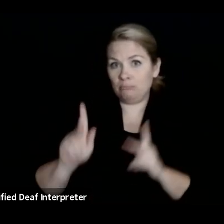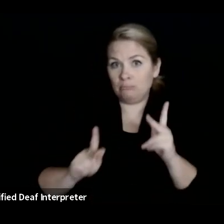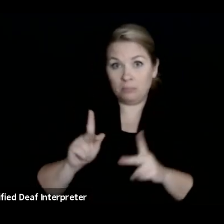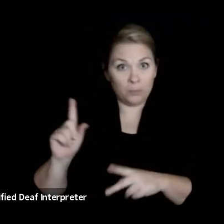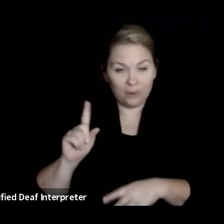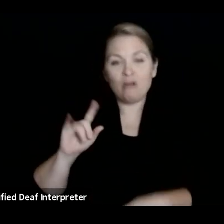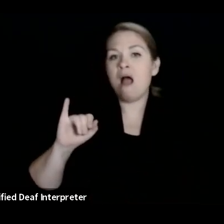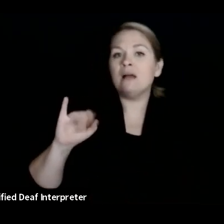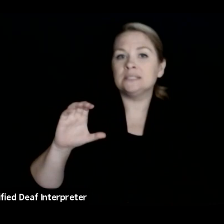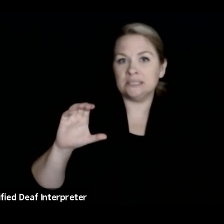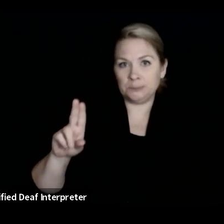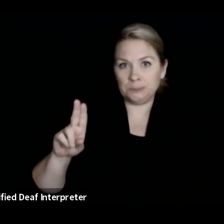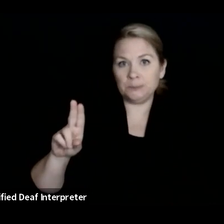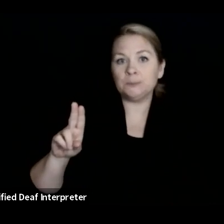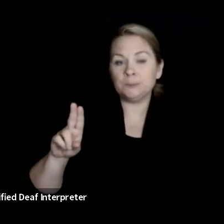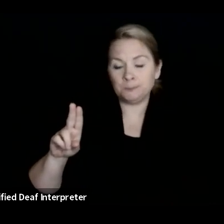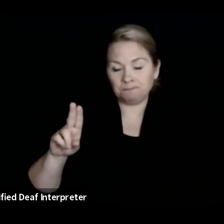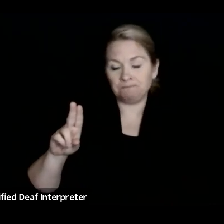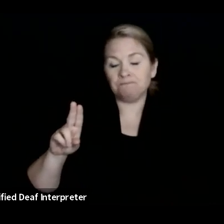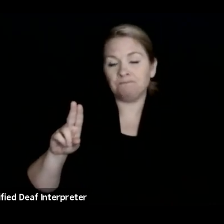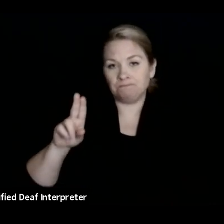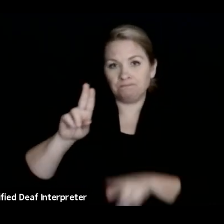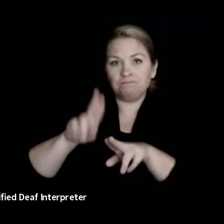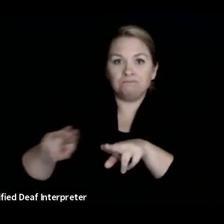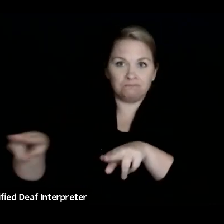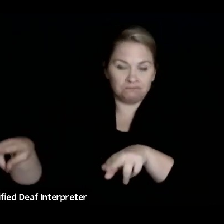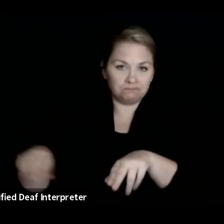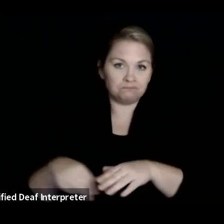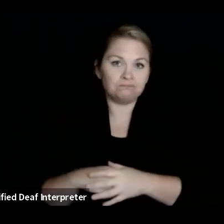In terms of testing, there were